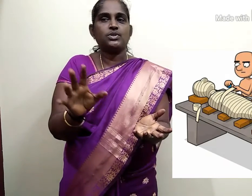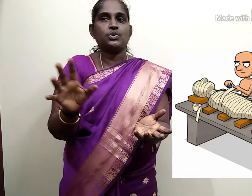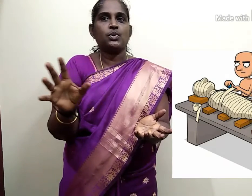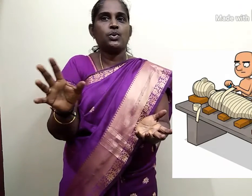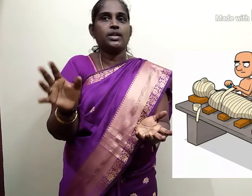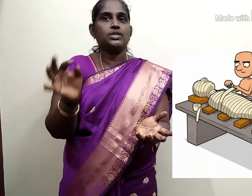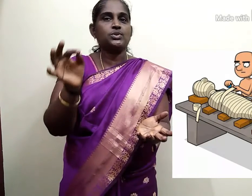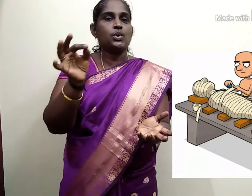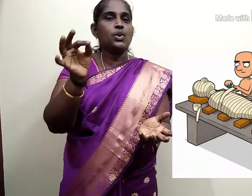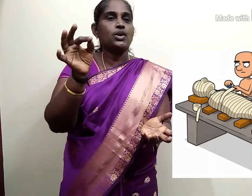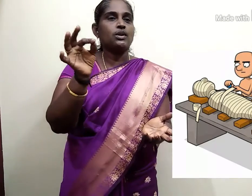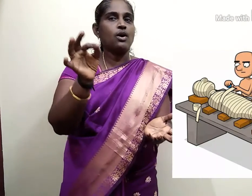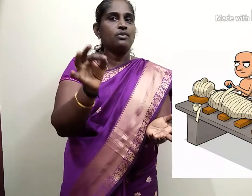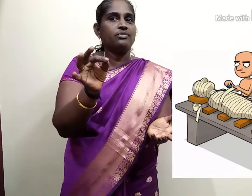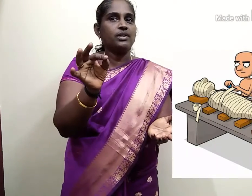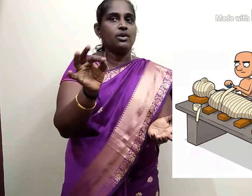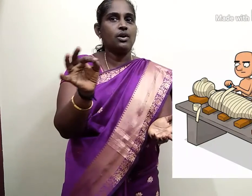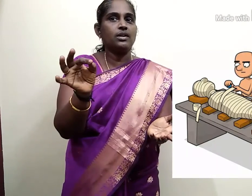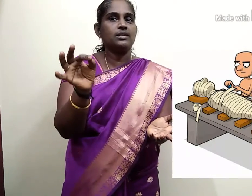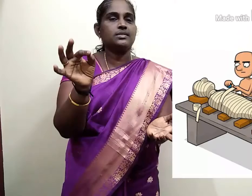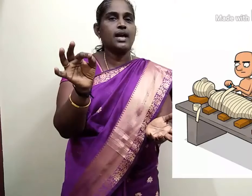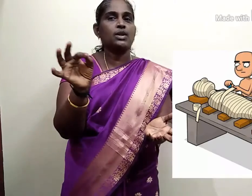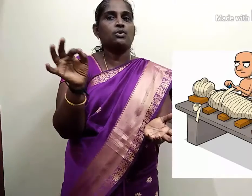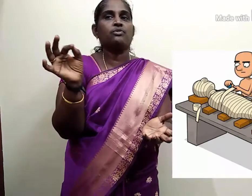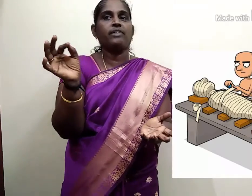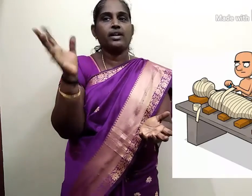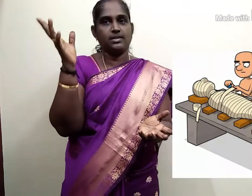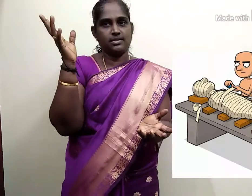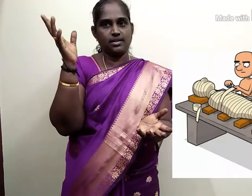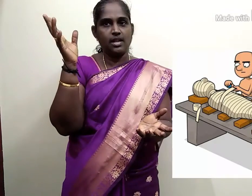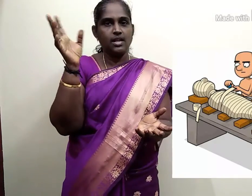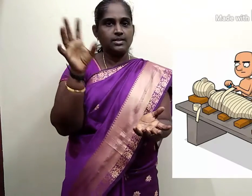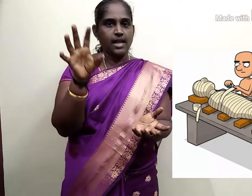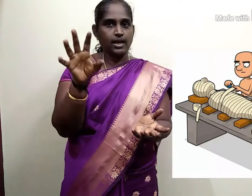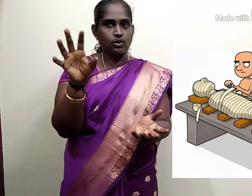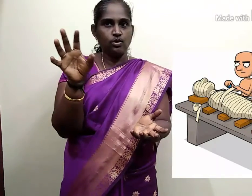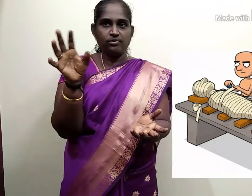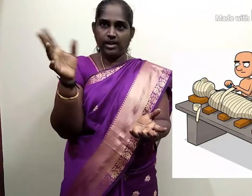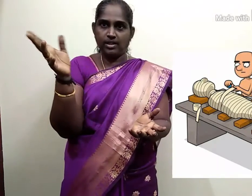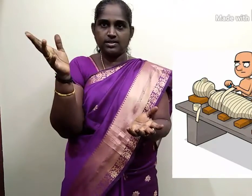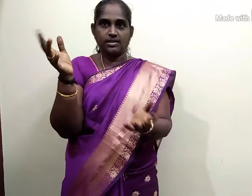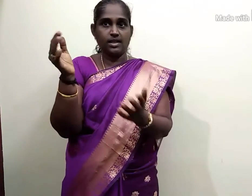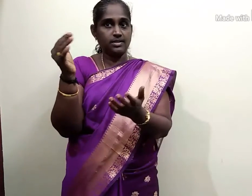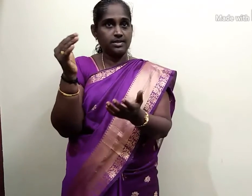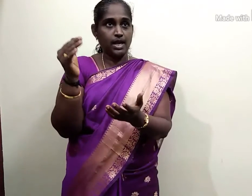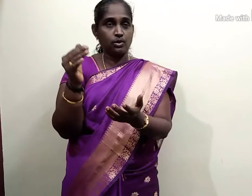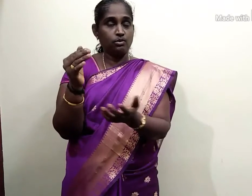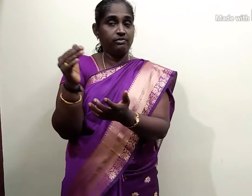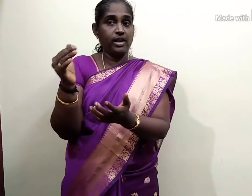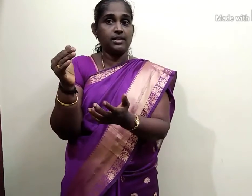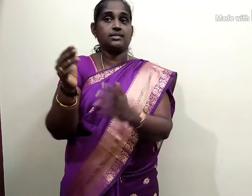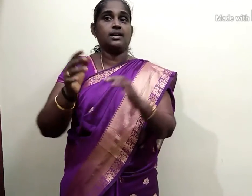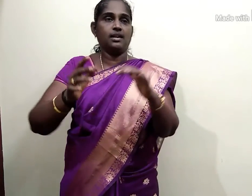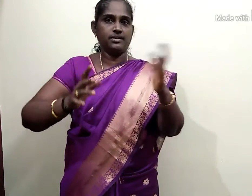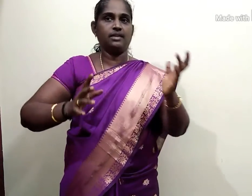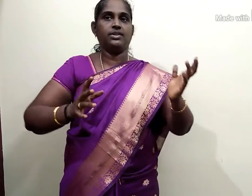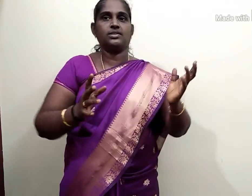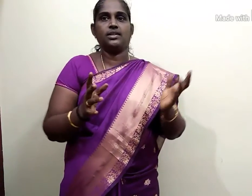was stored in a stone coffin called sarcophagus. Sarcophagus. This sarcophagus already we